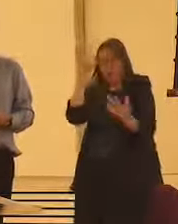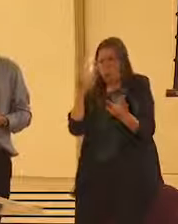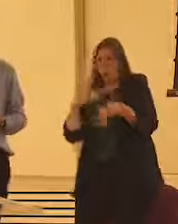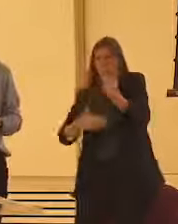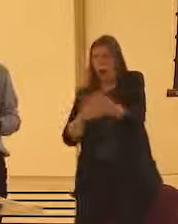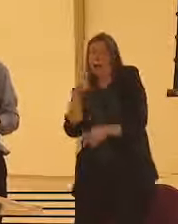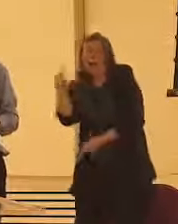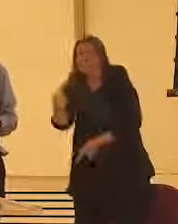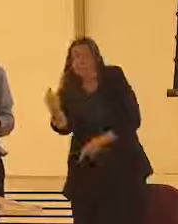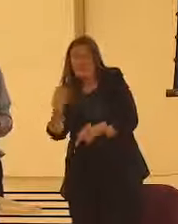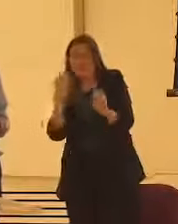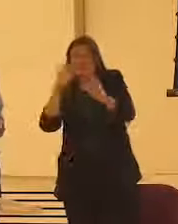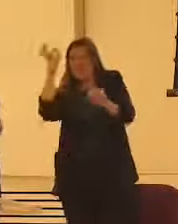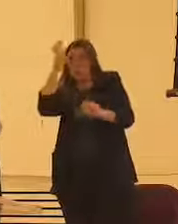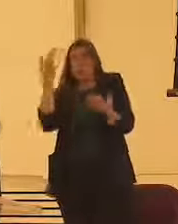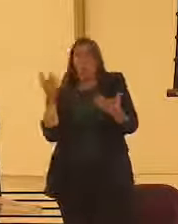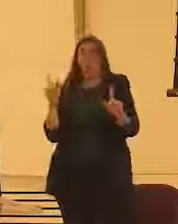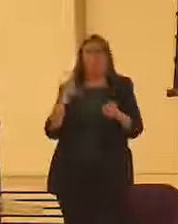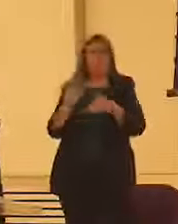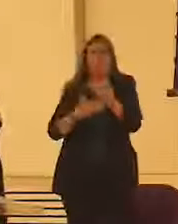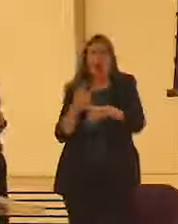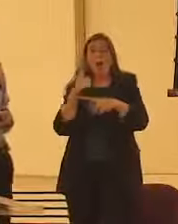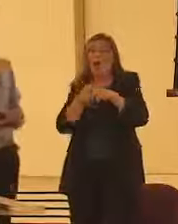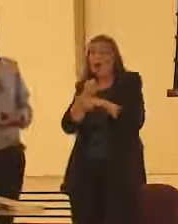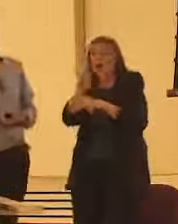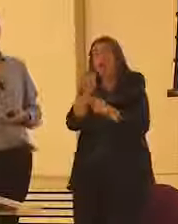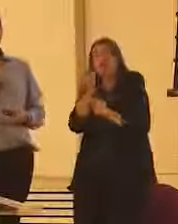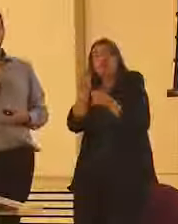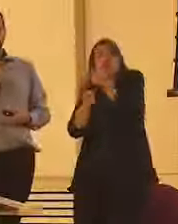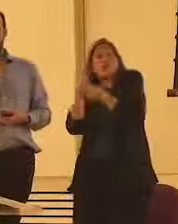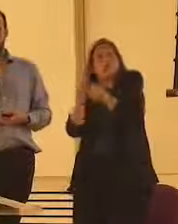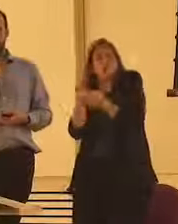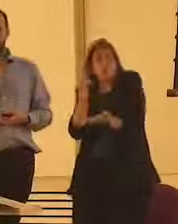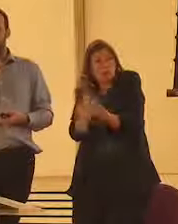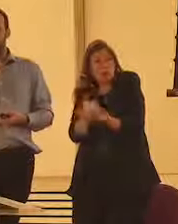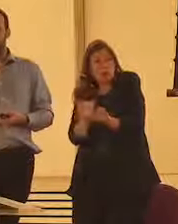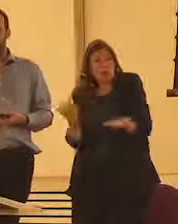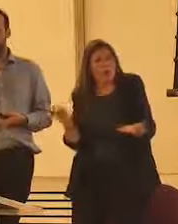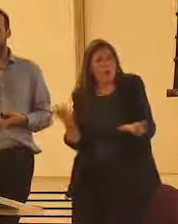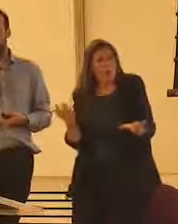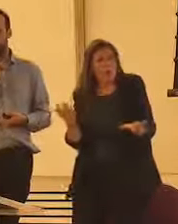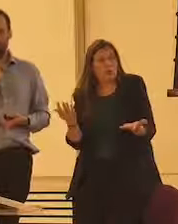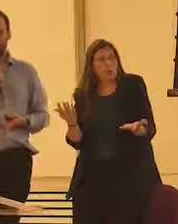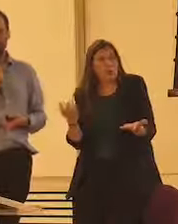going on, and he wasn't getting the right treatment. So that made me realise that deaf people need special doctors.